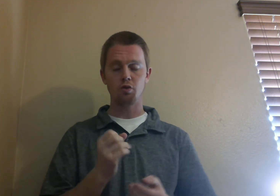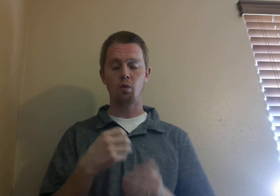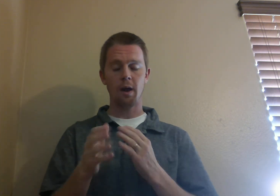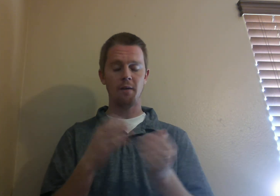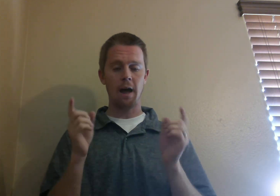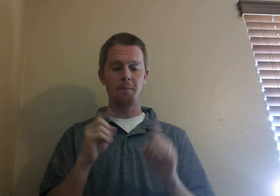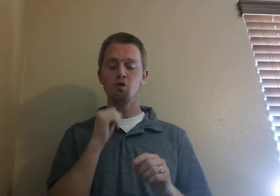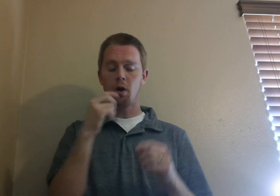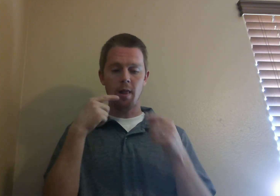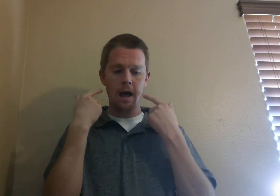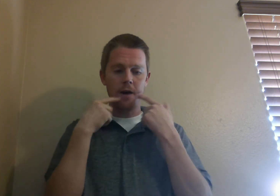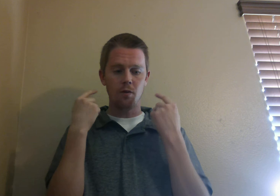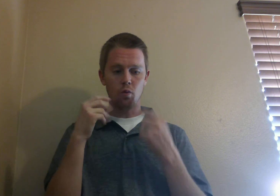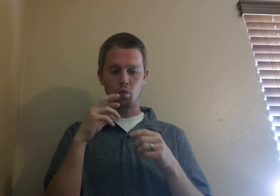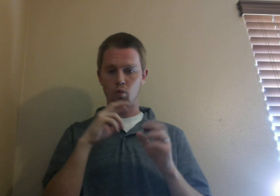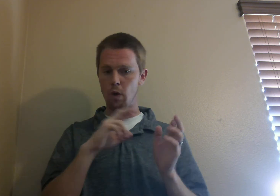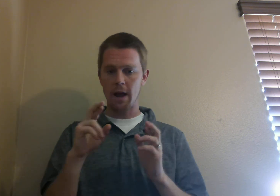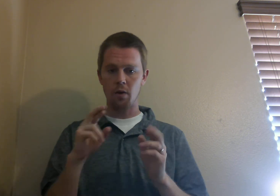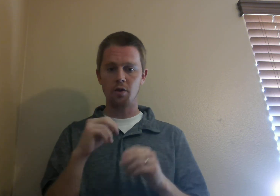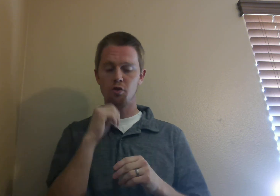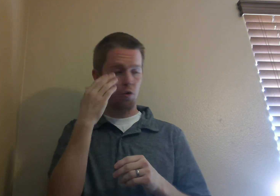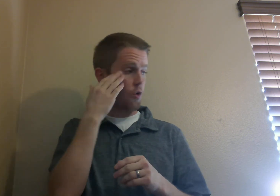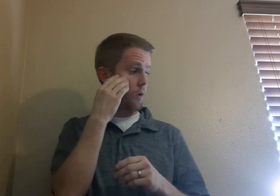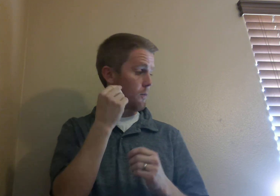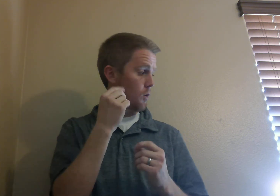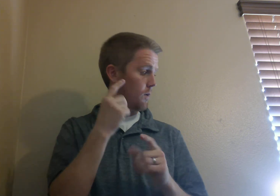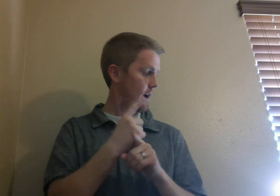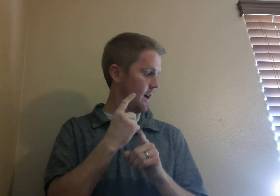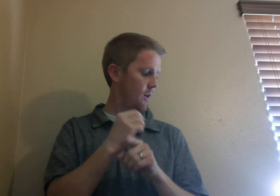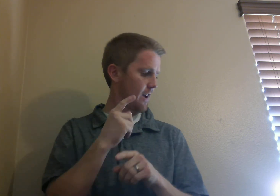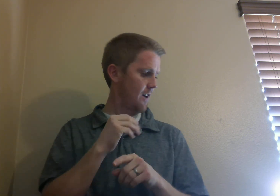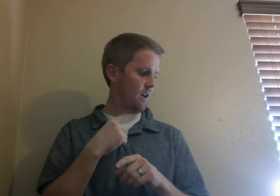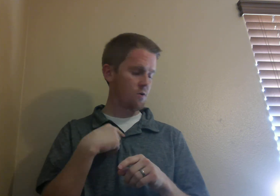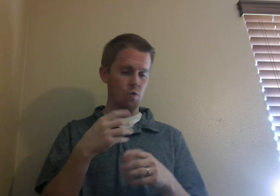Look straight at the camera, ready? You don't know what I'm doing, do you? Okay, you ready?